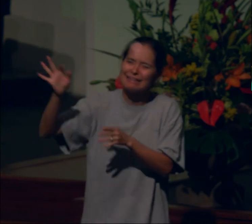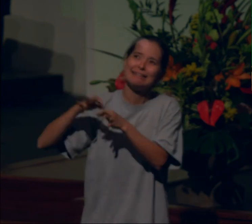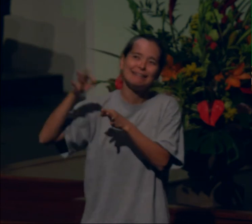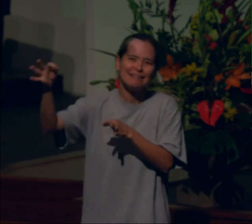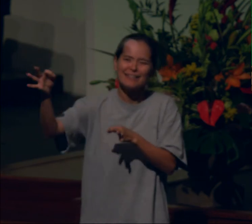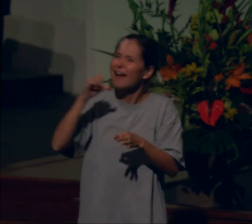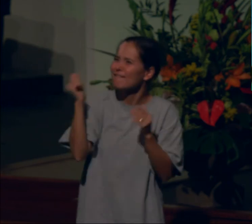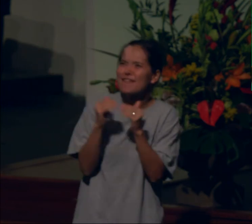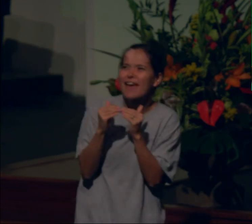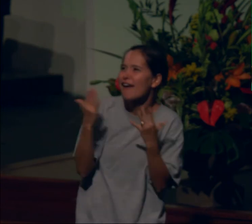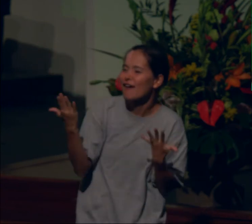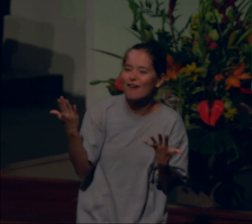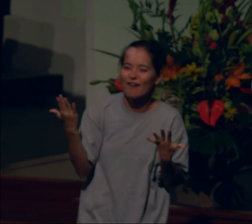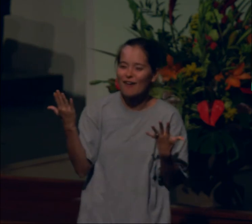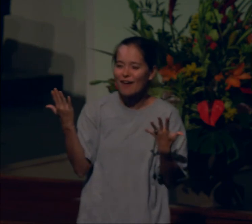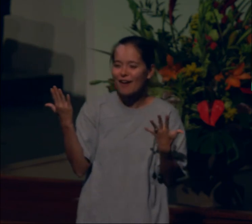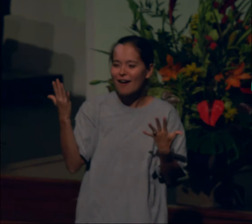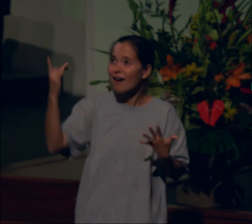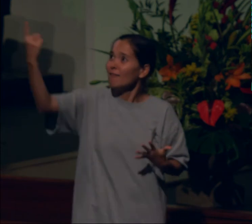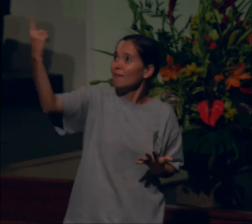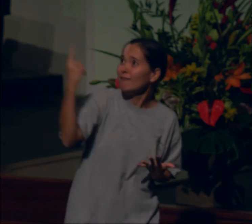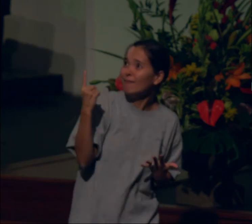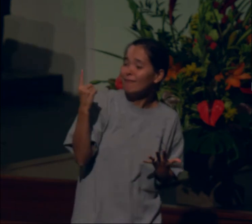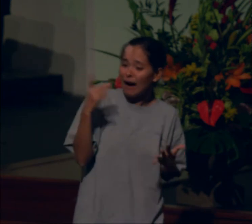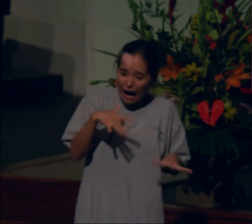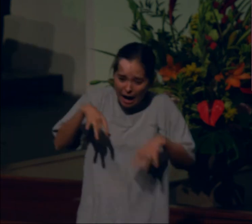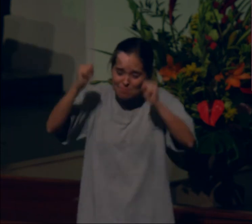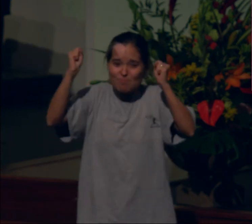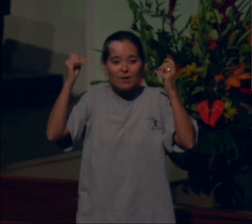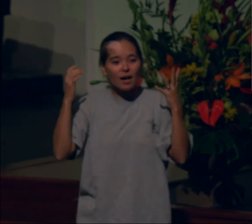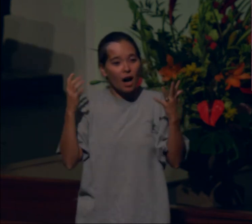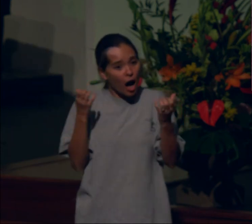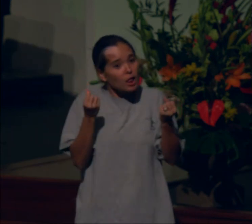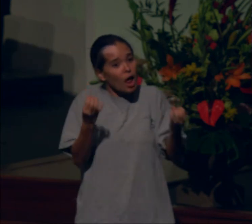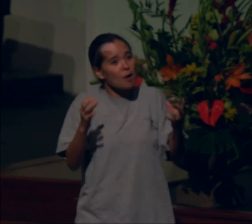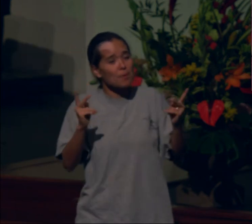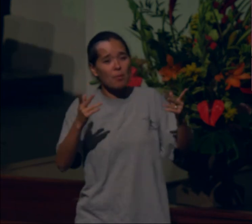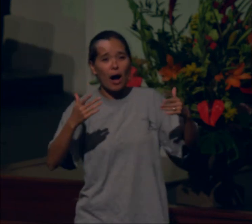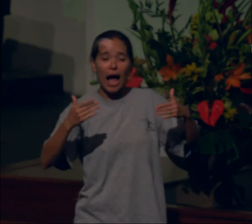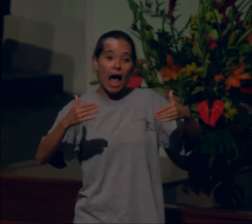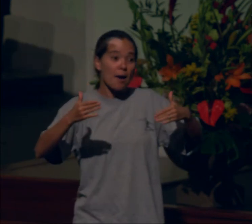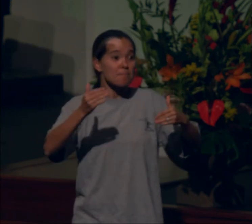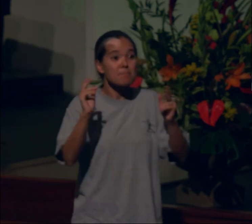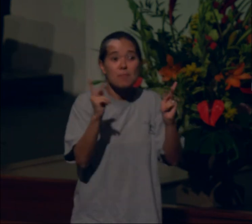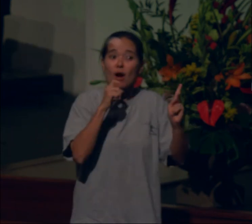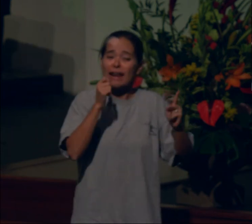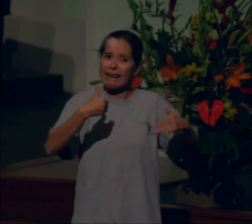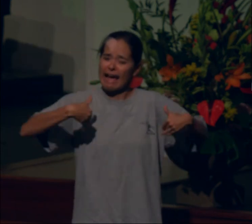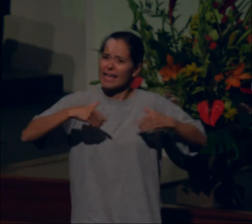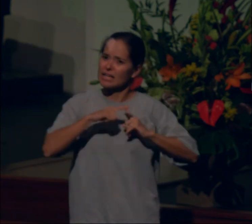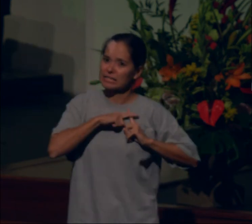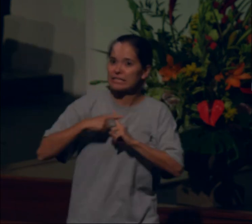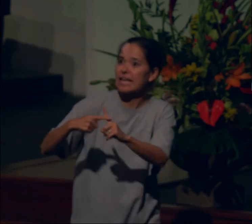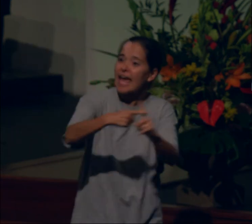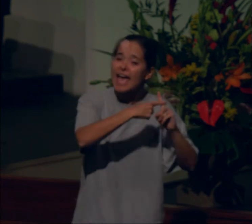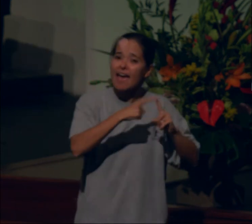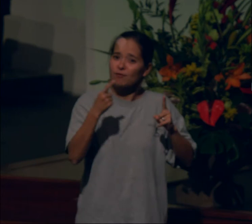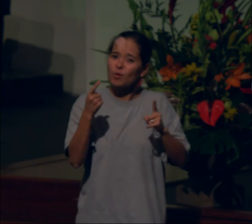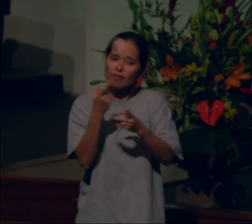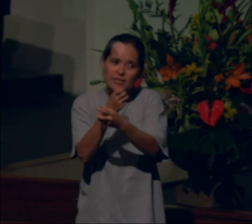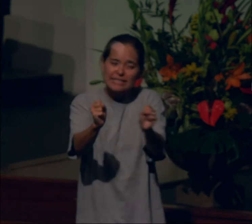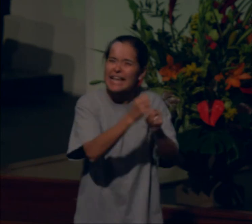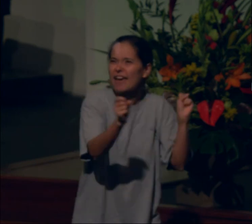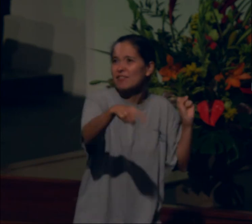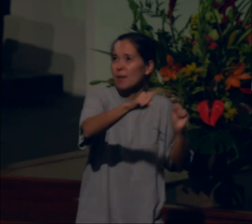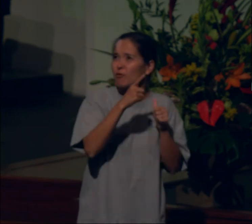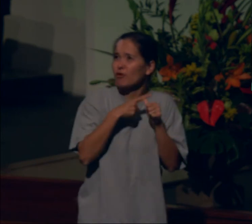wouldn't be fair if you did that, because there's a lot of people that haven't been saved on the earth yet, and you need to reach them before you come back. And